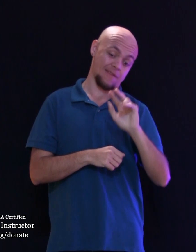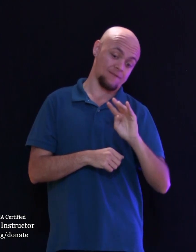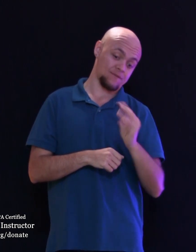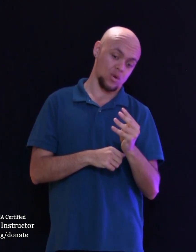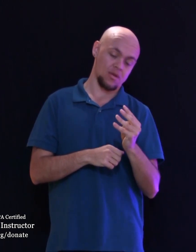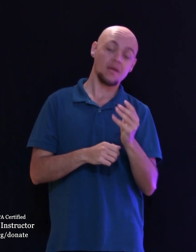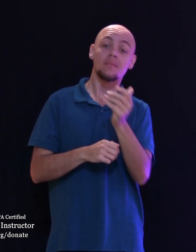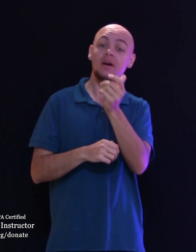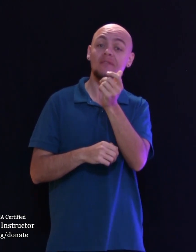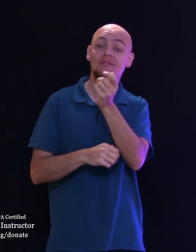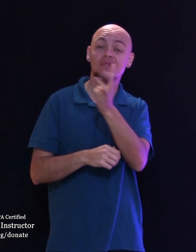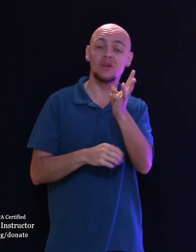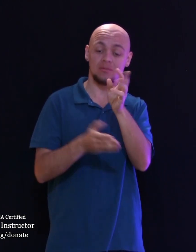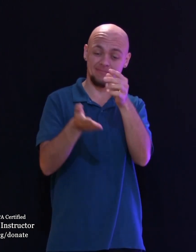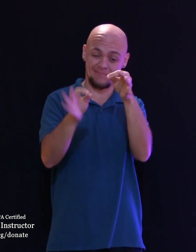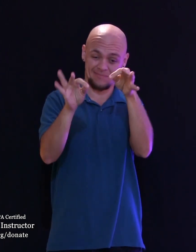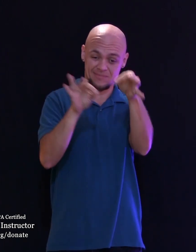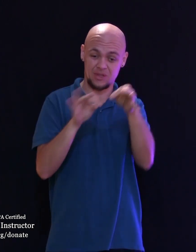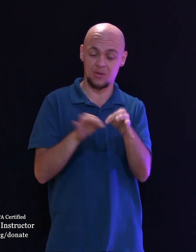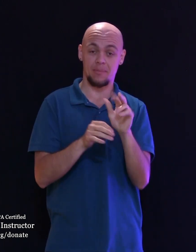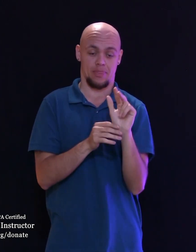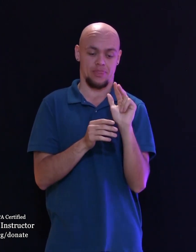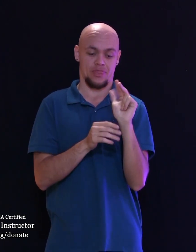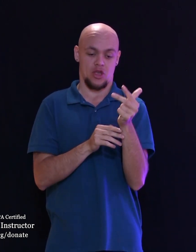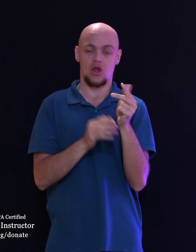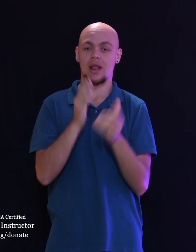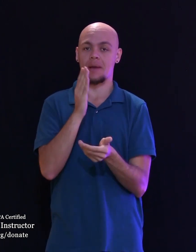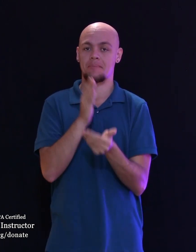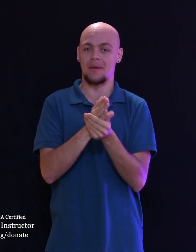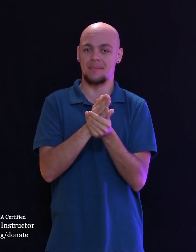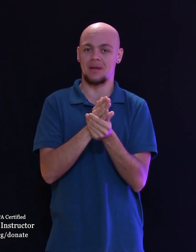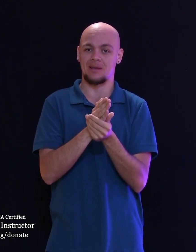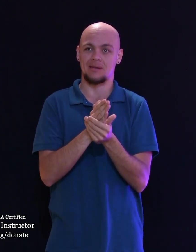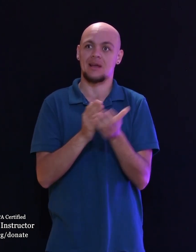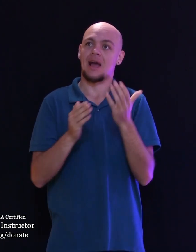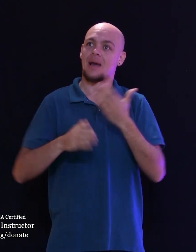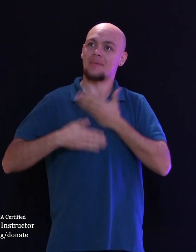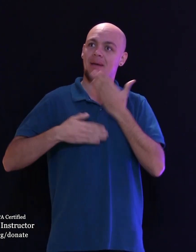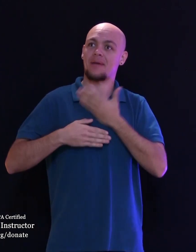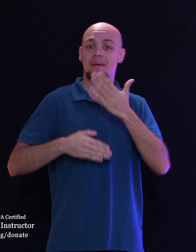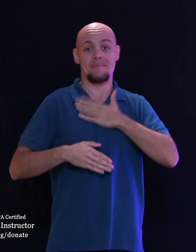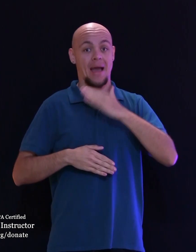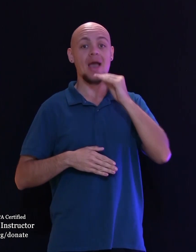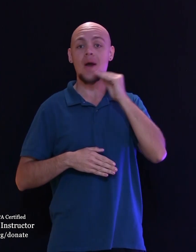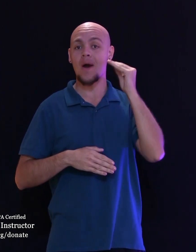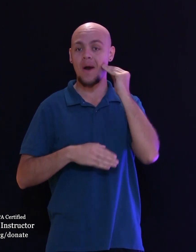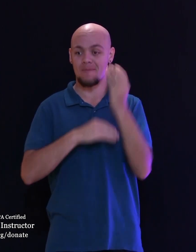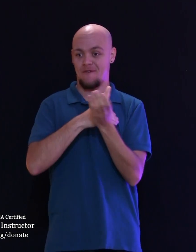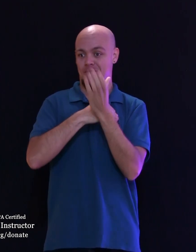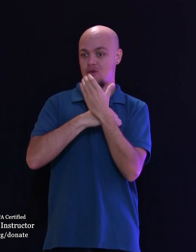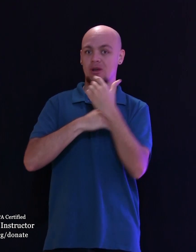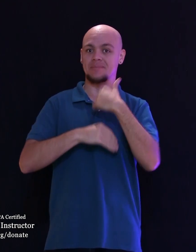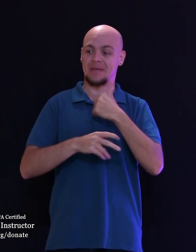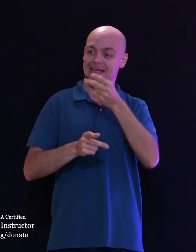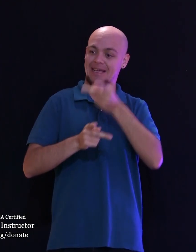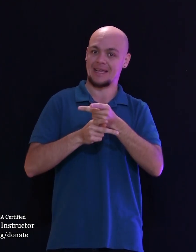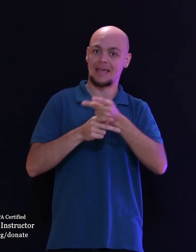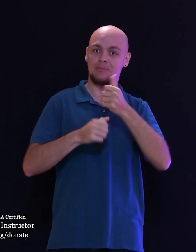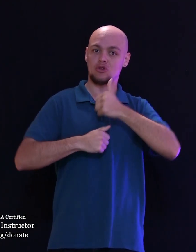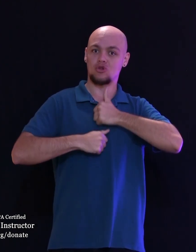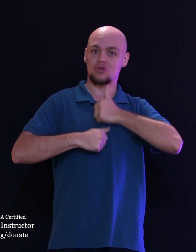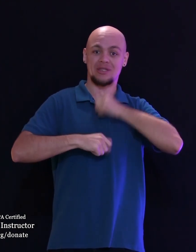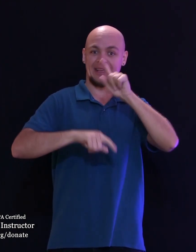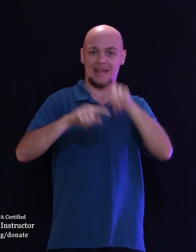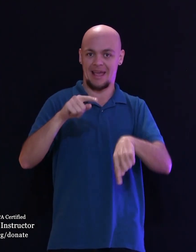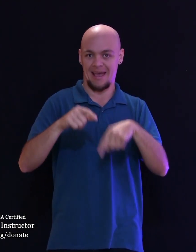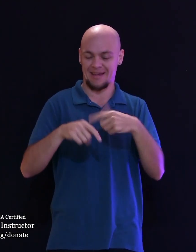but very few of them ever talk about the Third Amendment. And I'm just glad I'm not, quartering soldiers in my home. But that's that's kind of the point that I'm making, is that when it